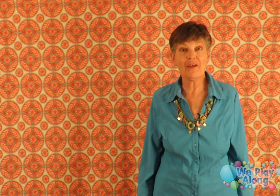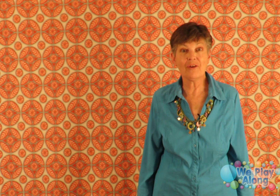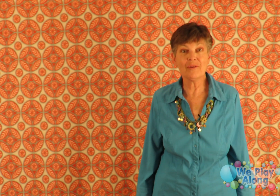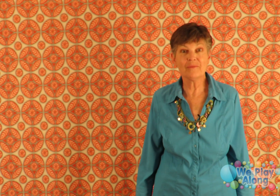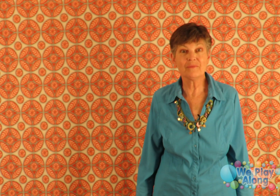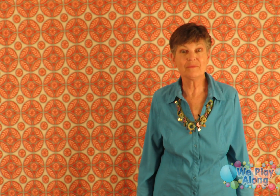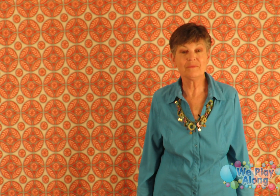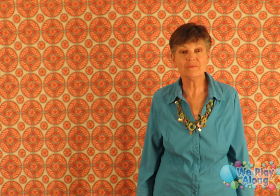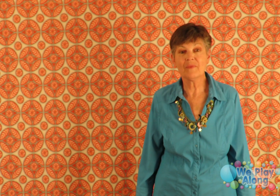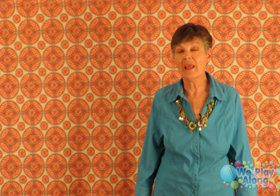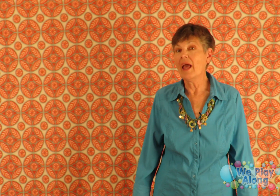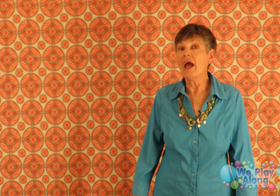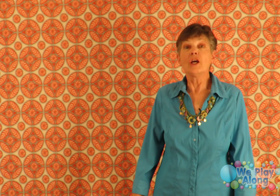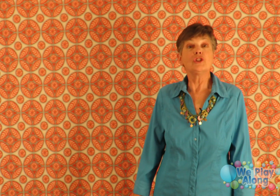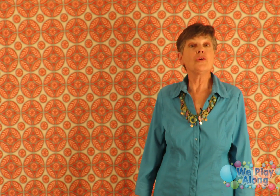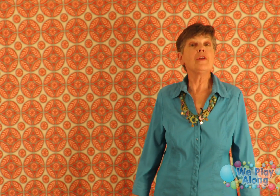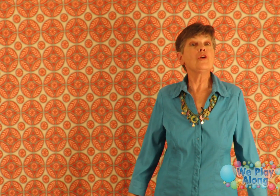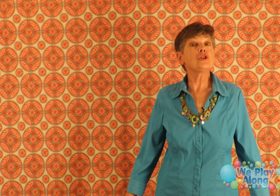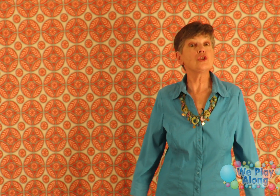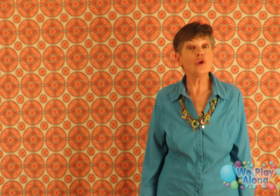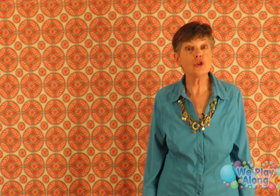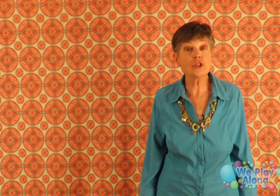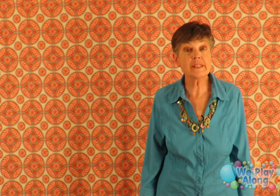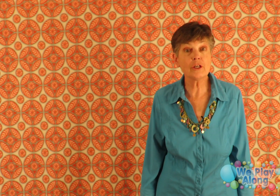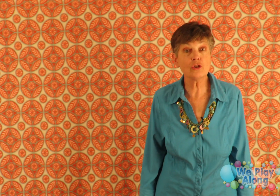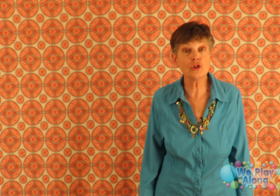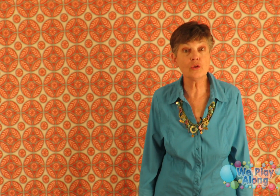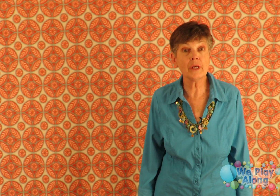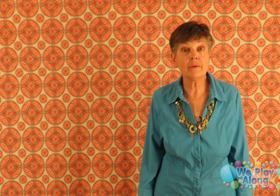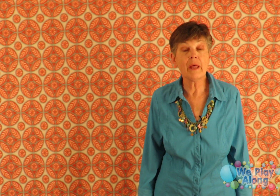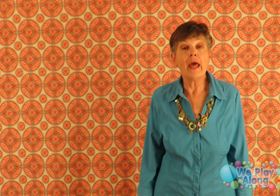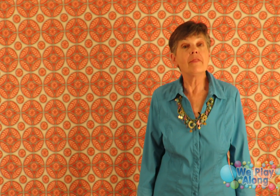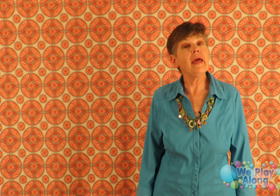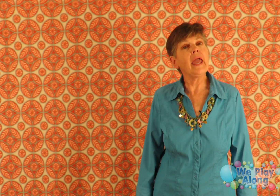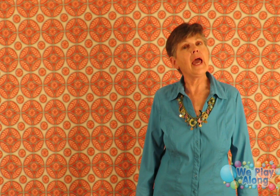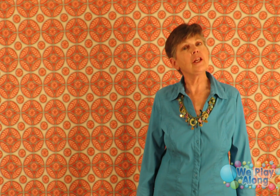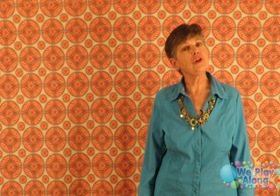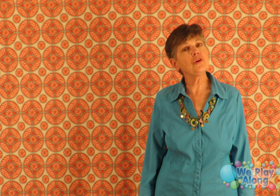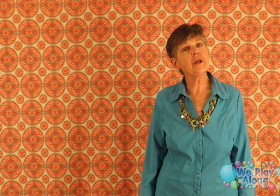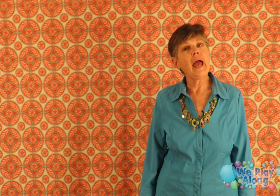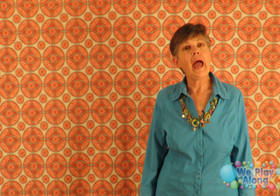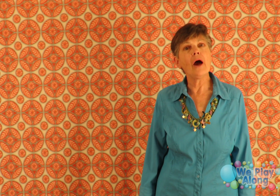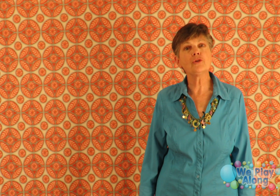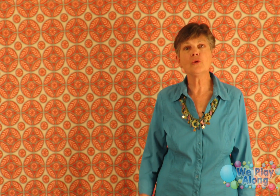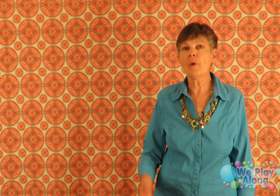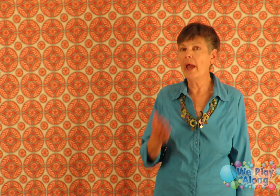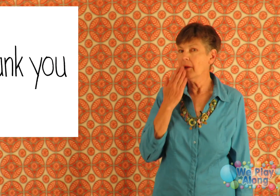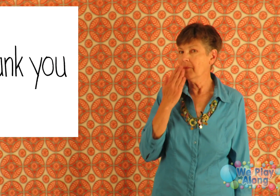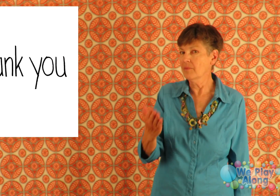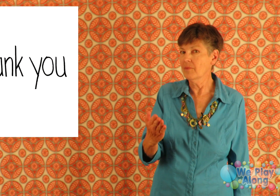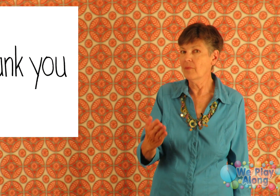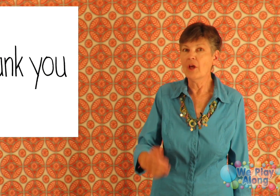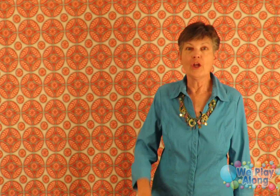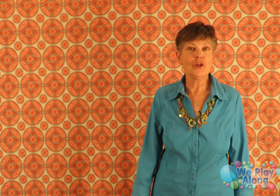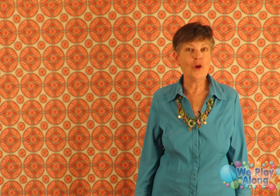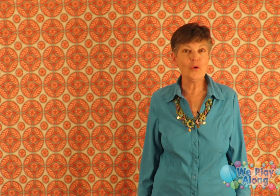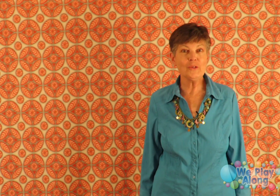together. During their social skills unit, they had learned how to write